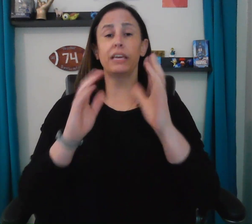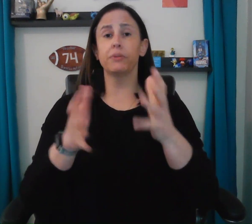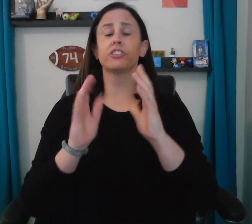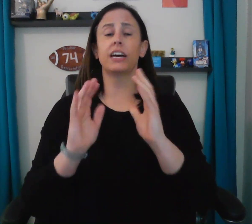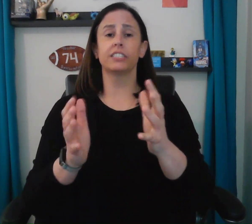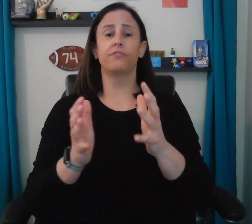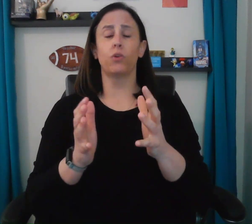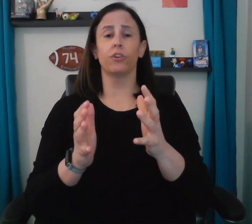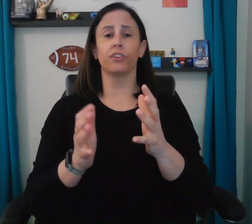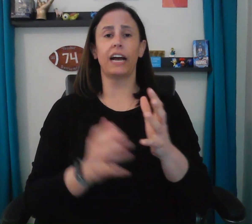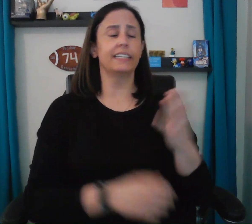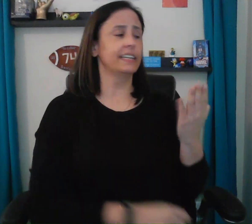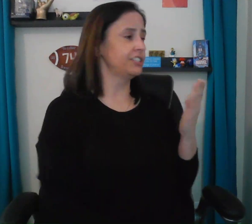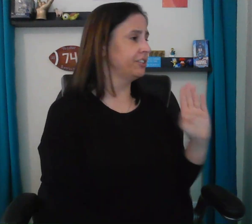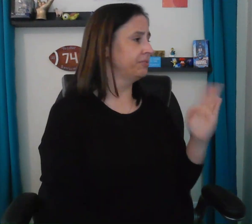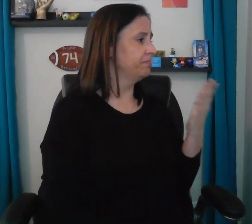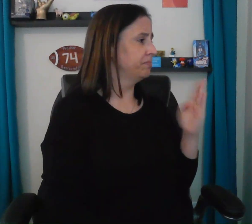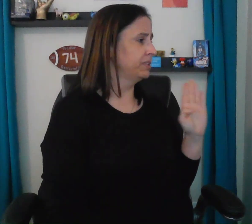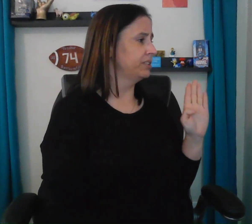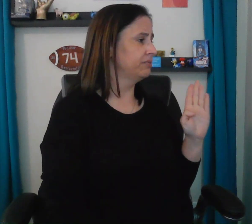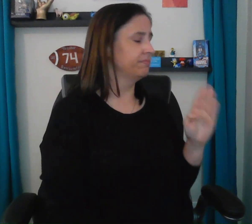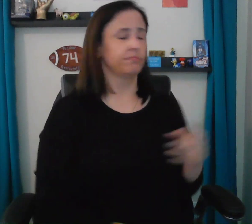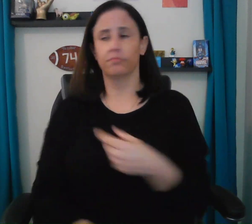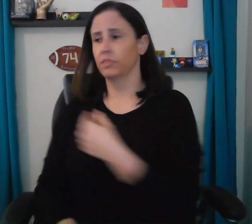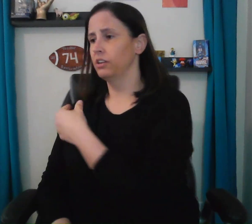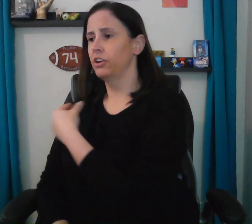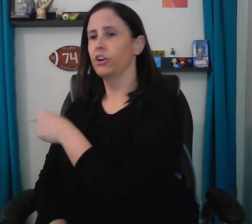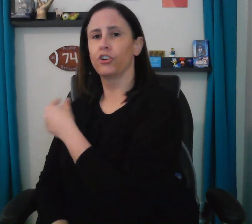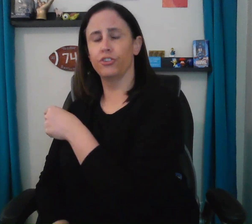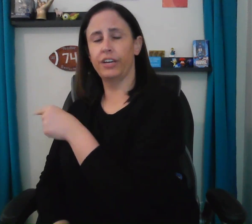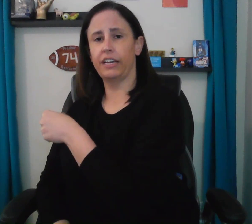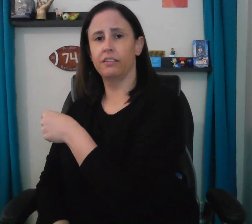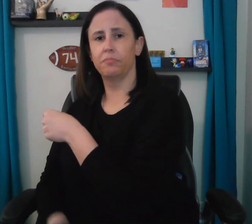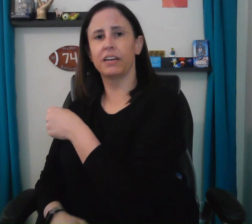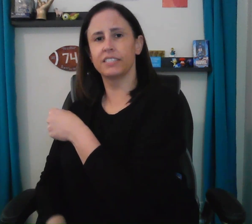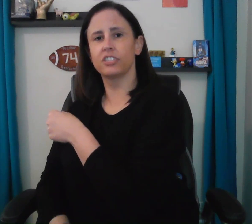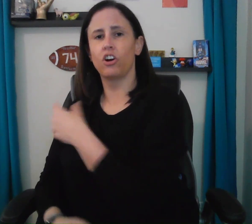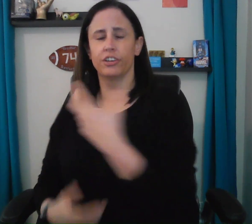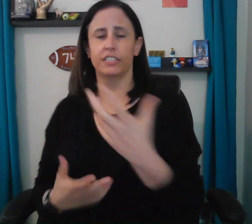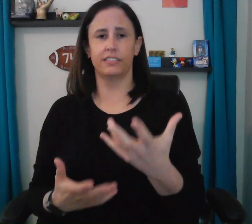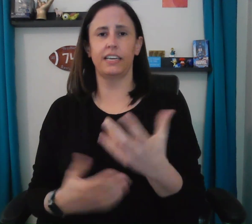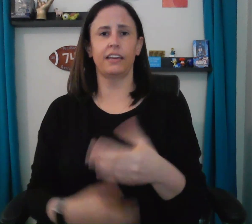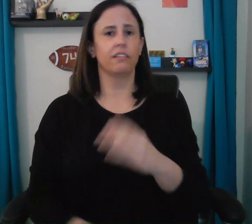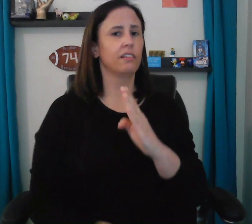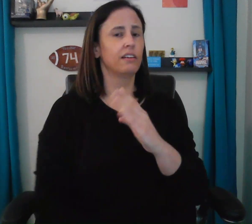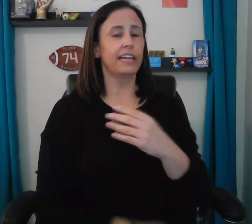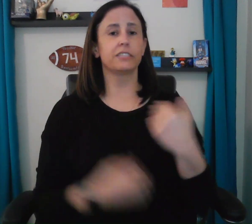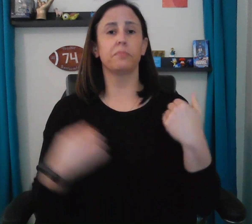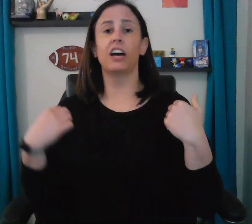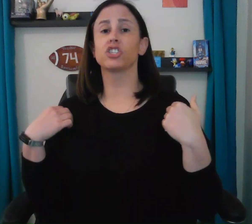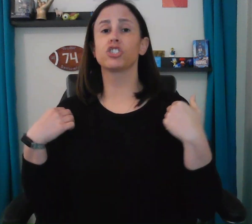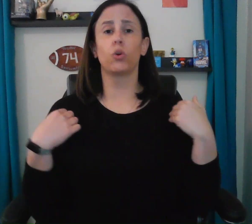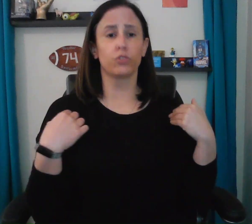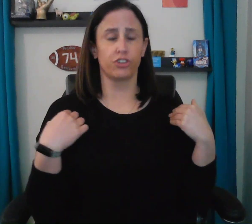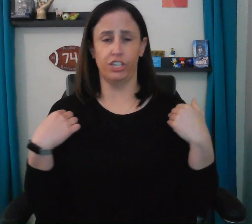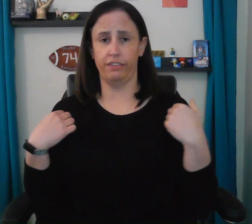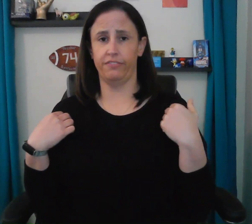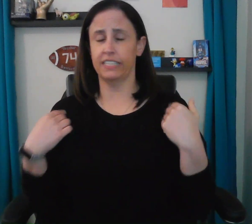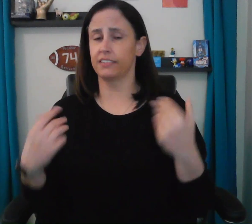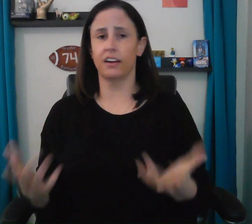your signs forward. I didn't do blue, green, because it's hard to see. It's a shoulder shift. It's not a